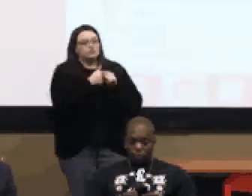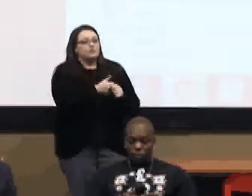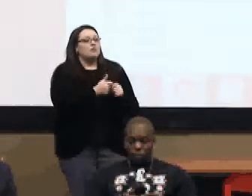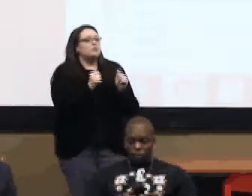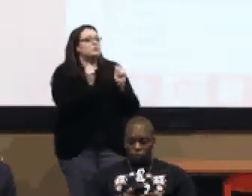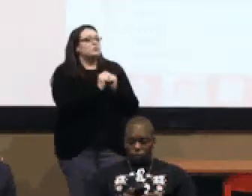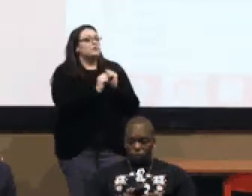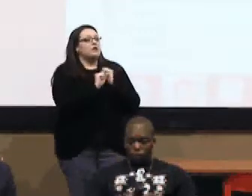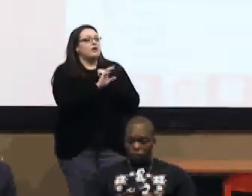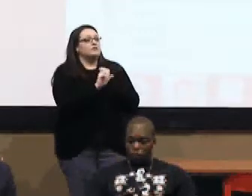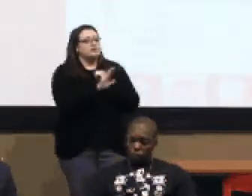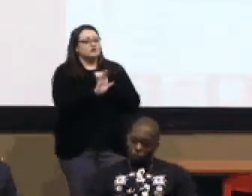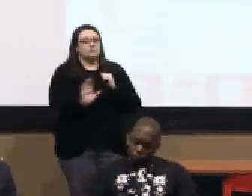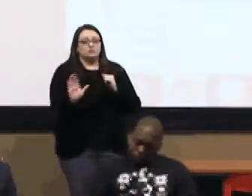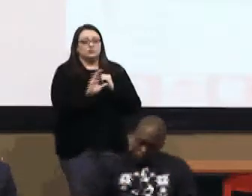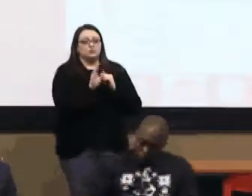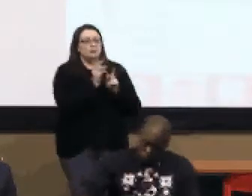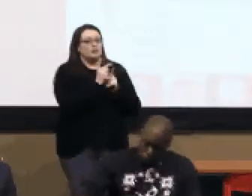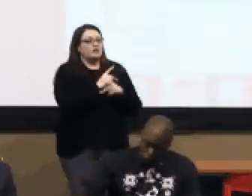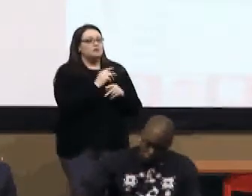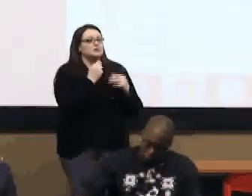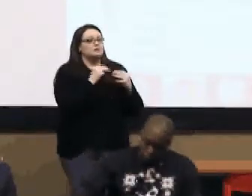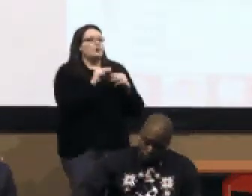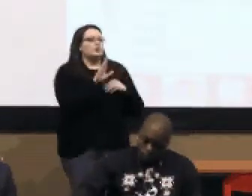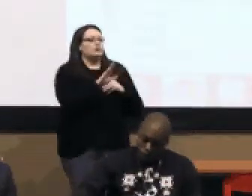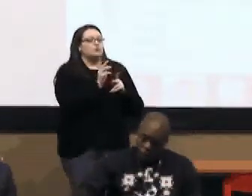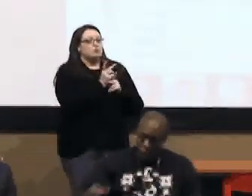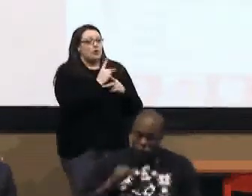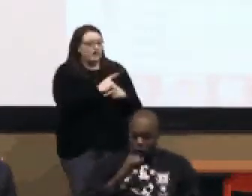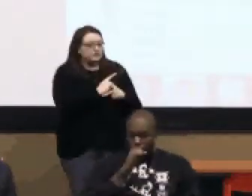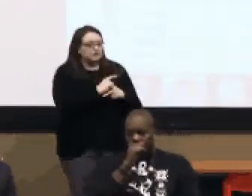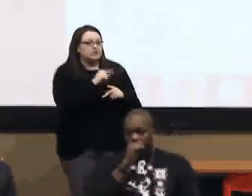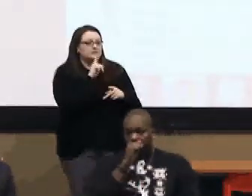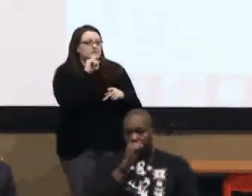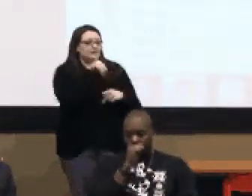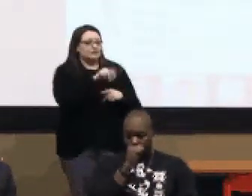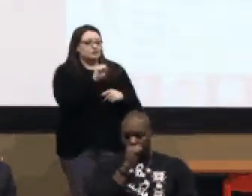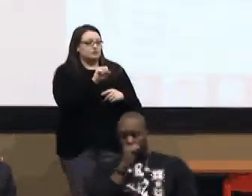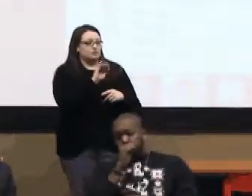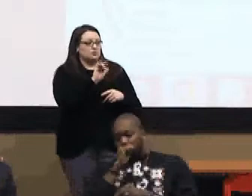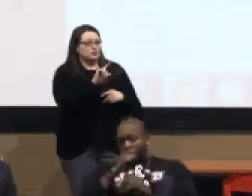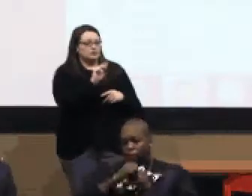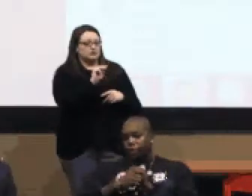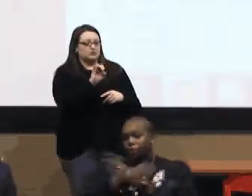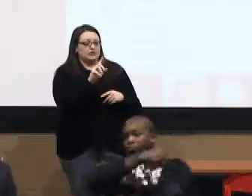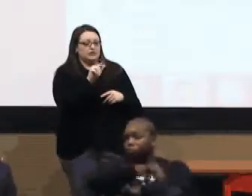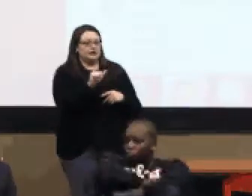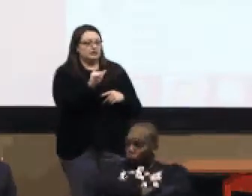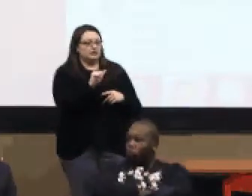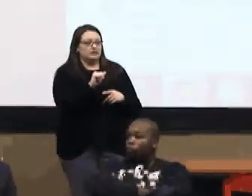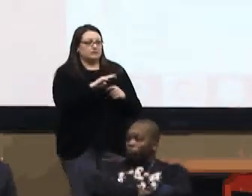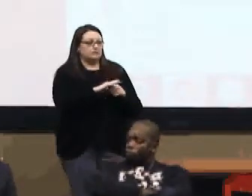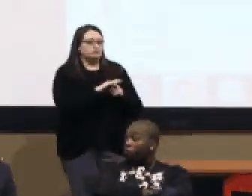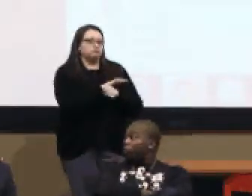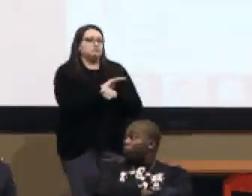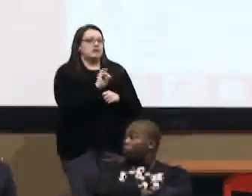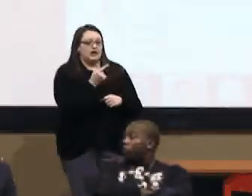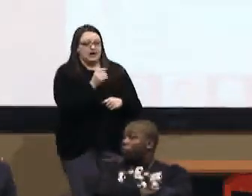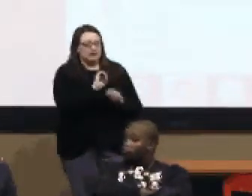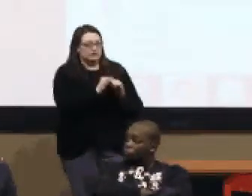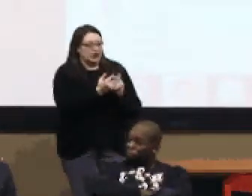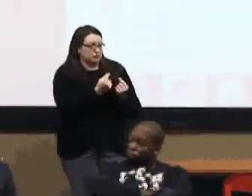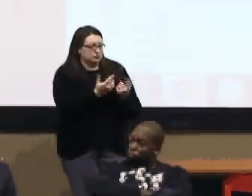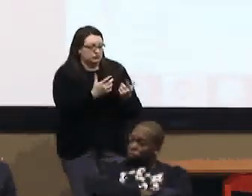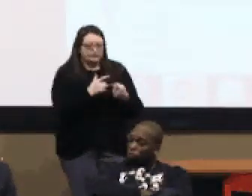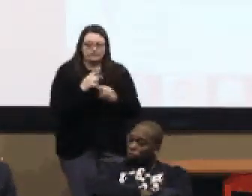to advertising your product, marketing your product, particularly in this kind of social media glutton age? How do y'all do it? At